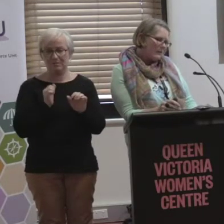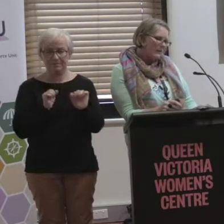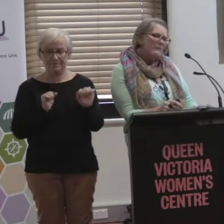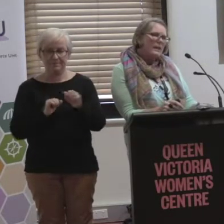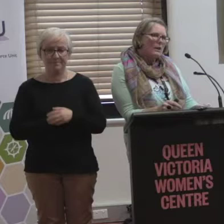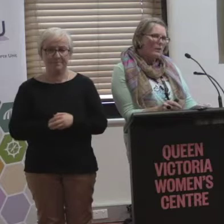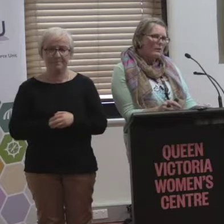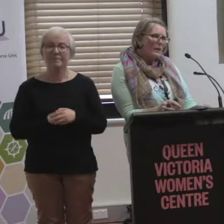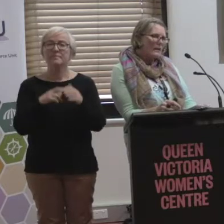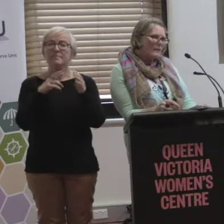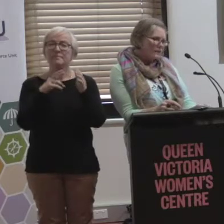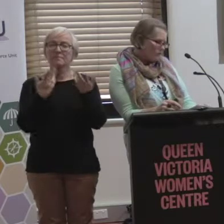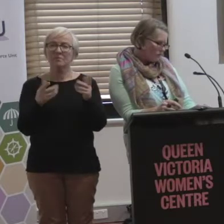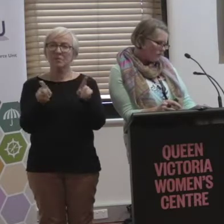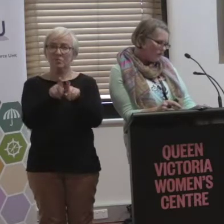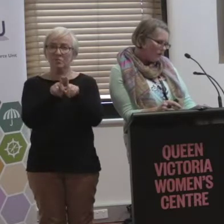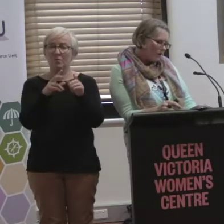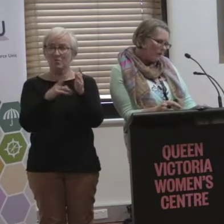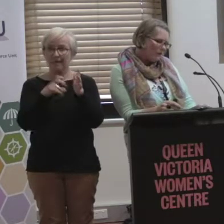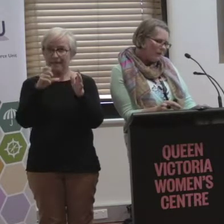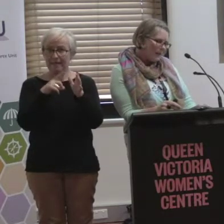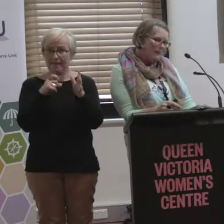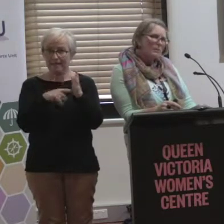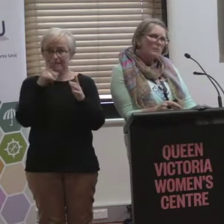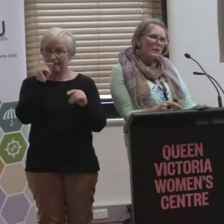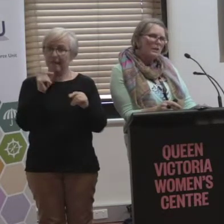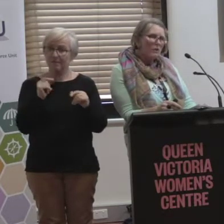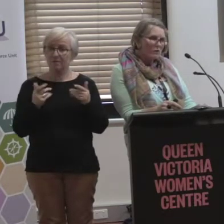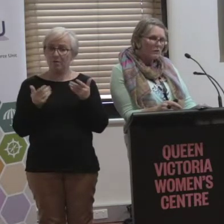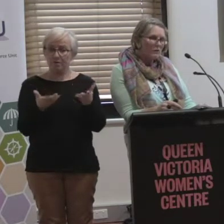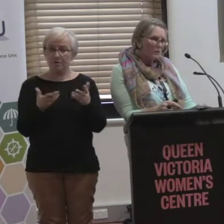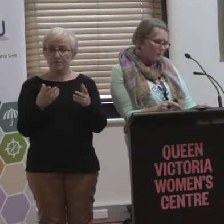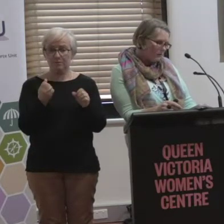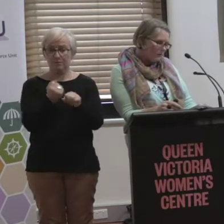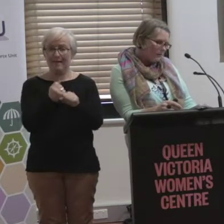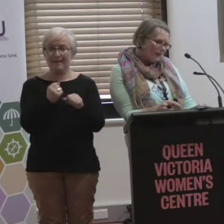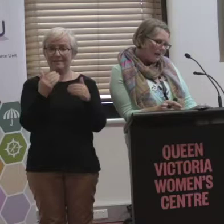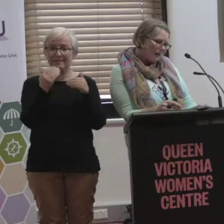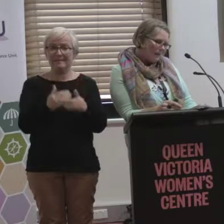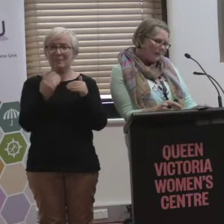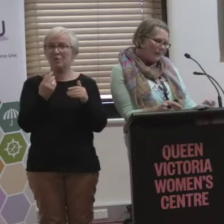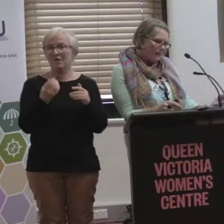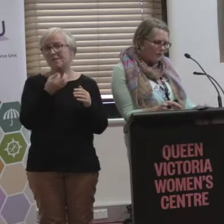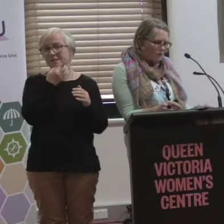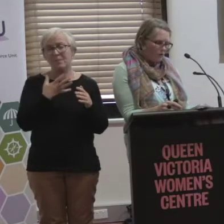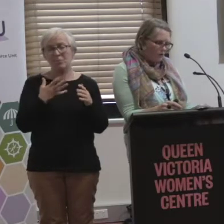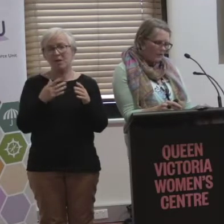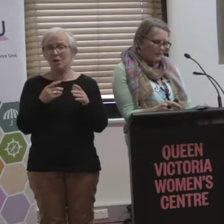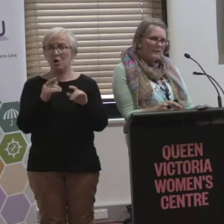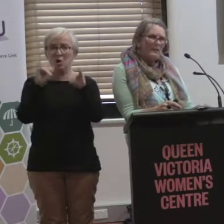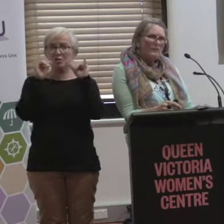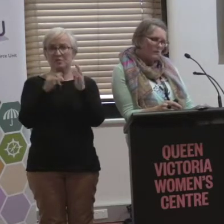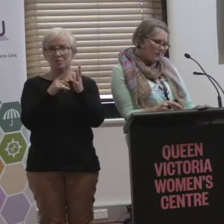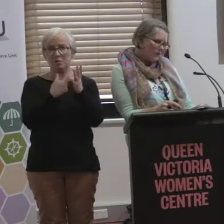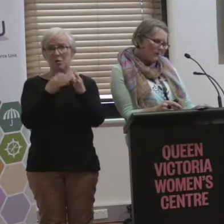Okay, so VCAT also have the authority to make temporary urgent orders, and they do try to